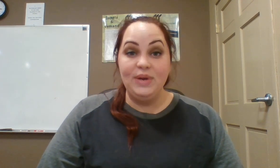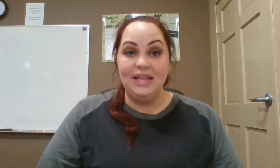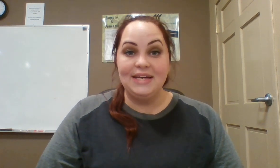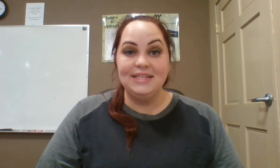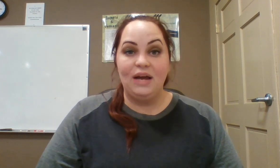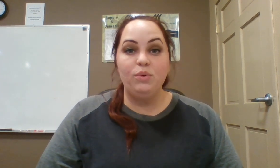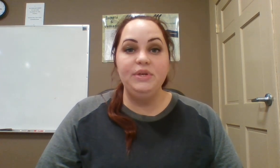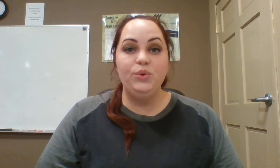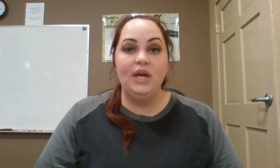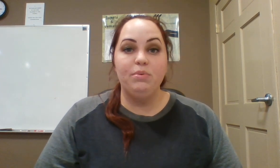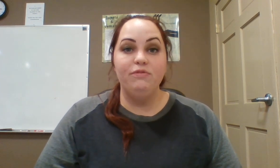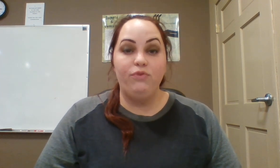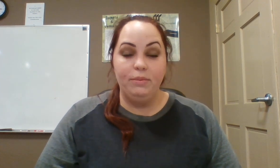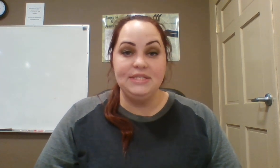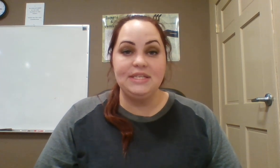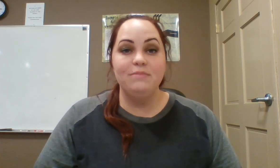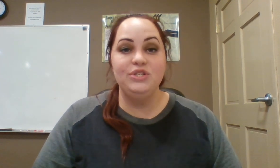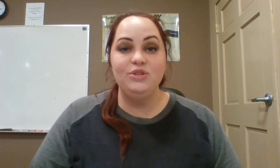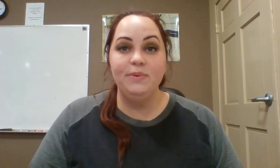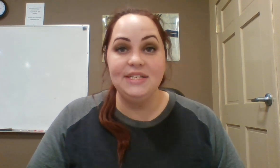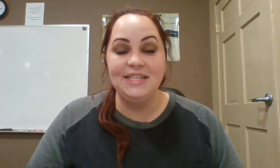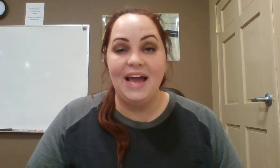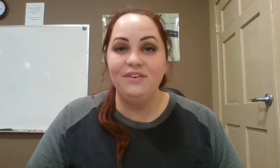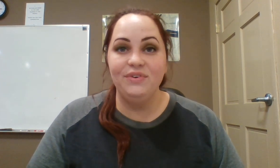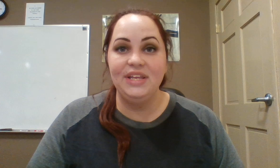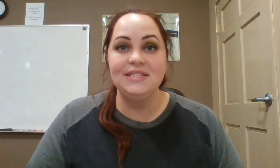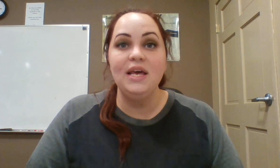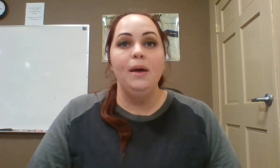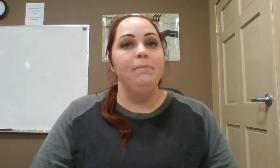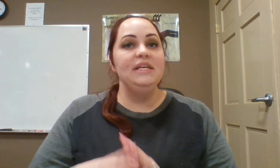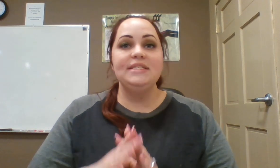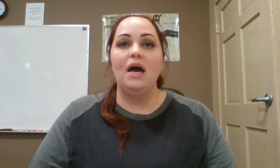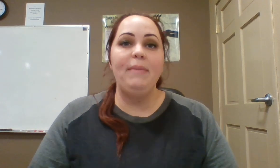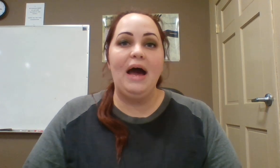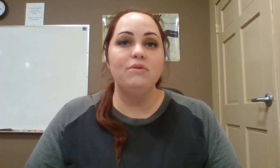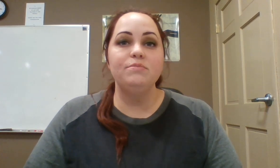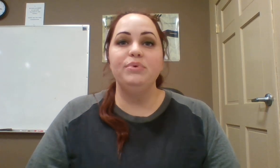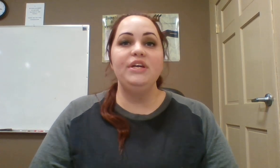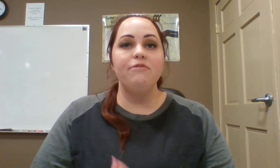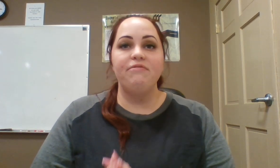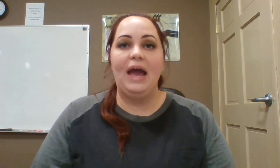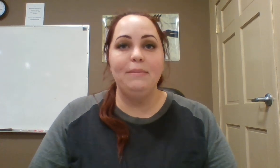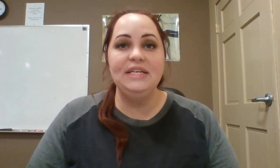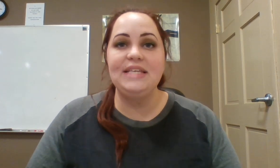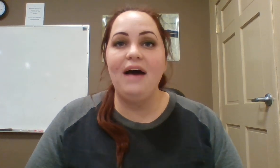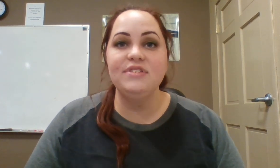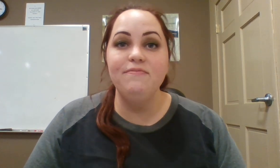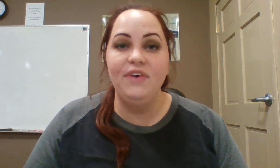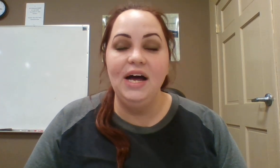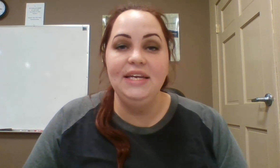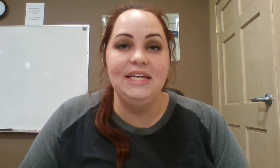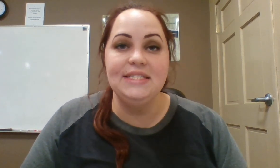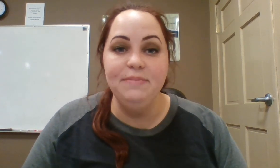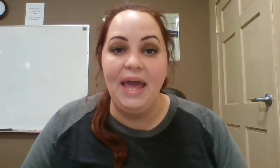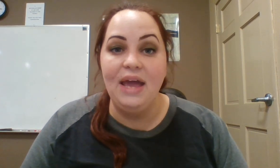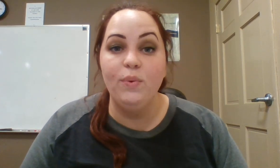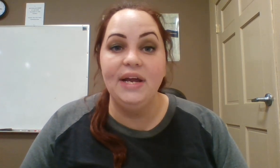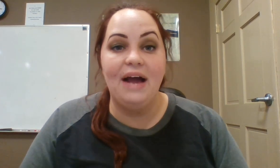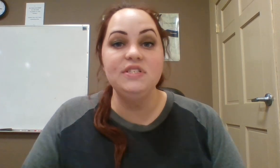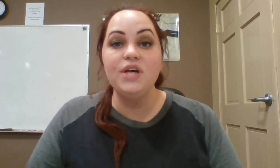class, and I will be doing a performance. I'm super excited for this. Please come out, bring your families, have some fun, eat some cake. We're going to have a